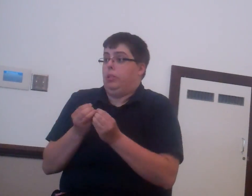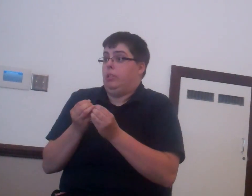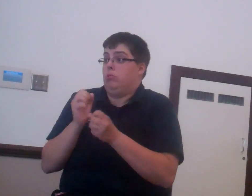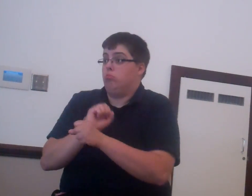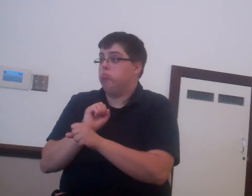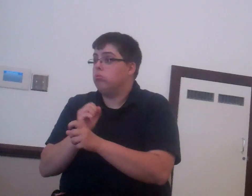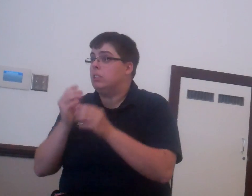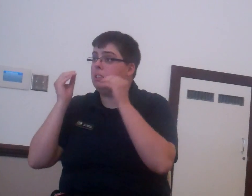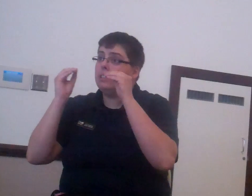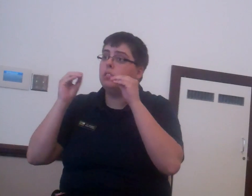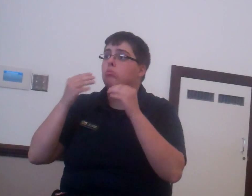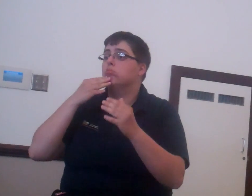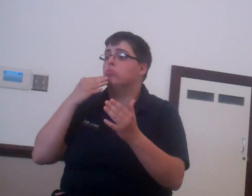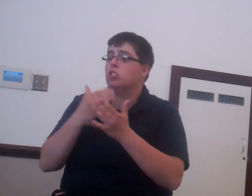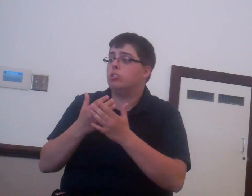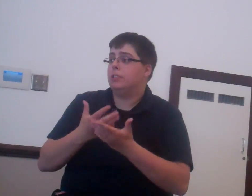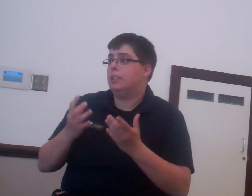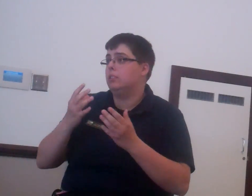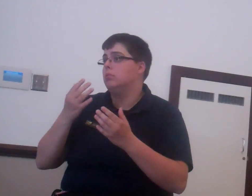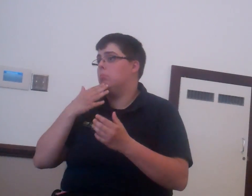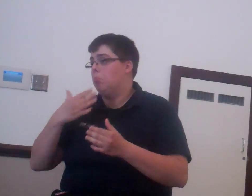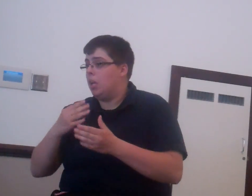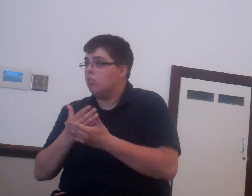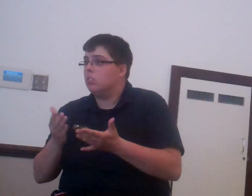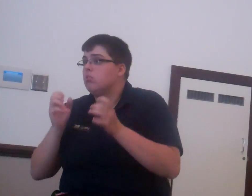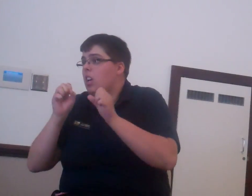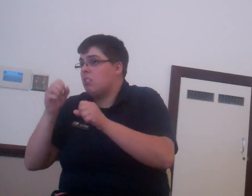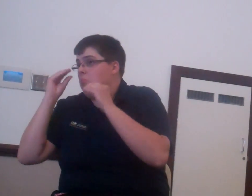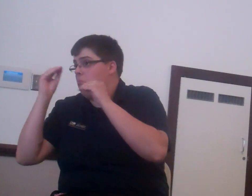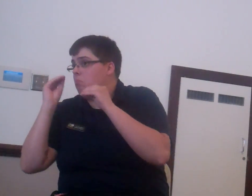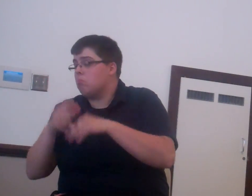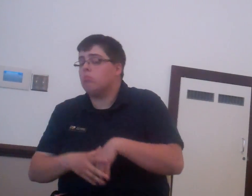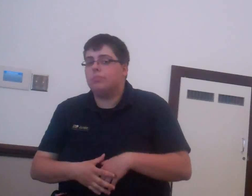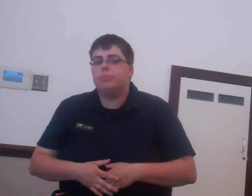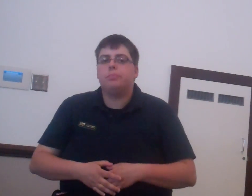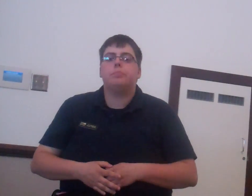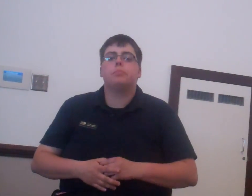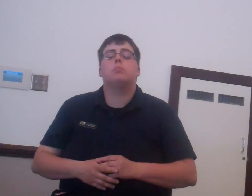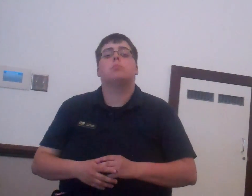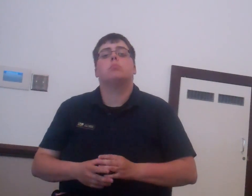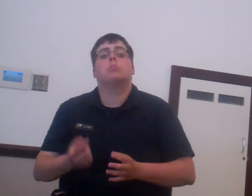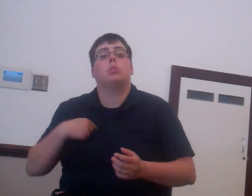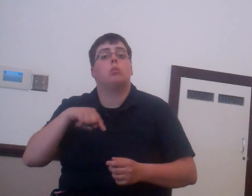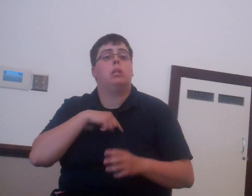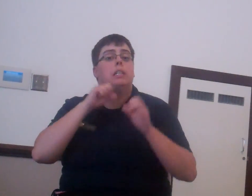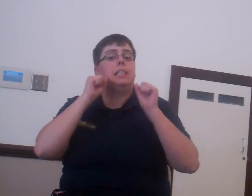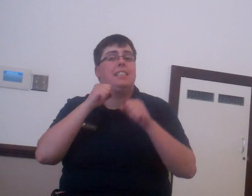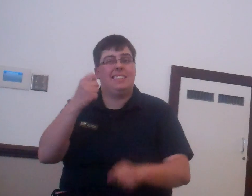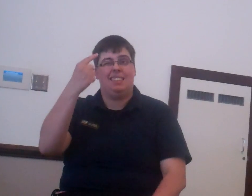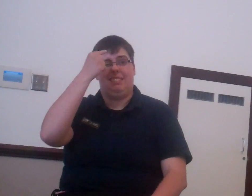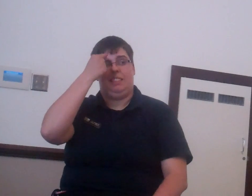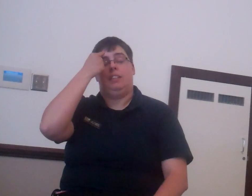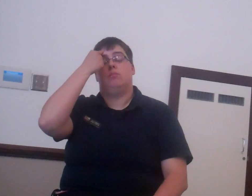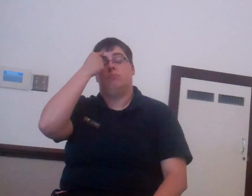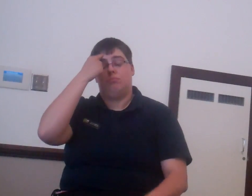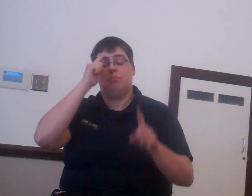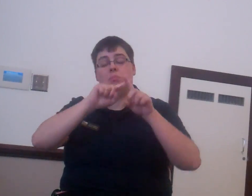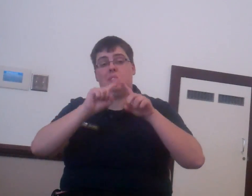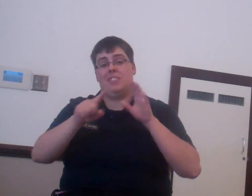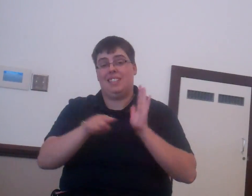and kind of keep you on the straight and narrow, as it were, right? So, and I'm sure we can all think of possible negatives associated with cliques too, right? Like if they're a bunch